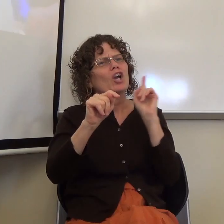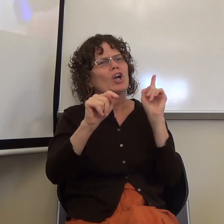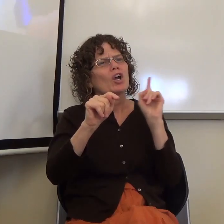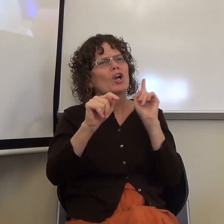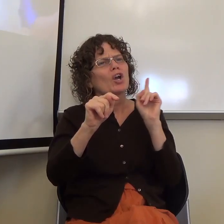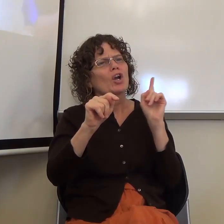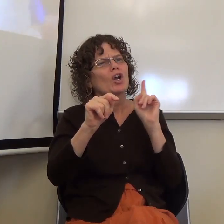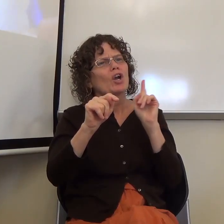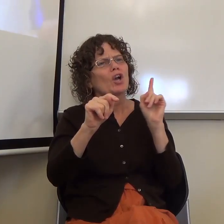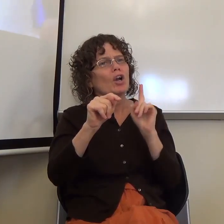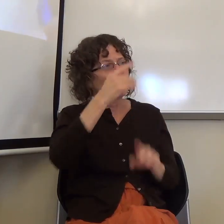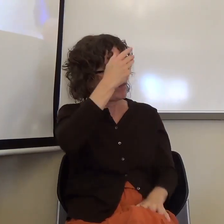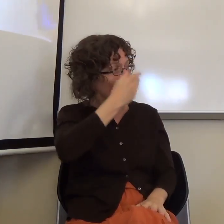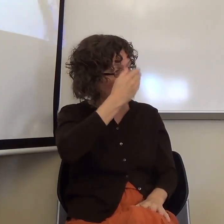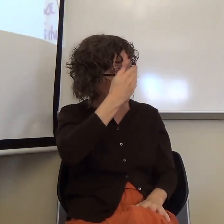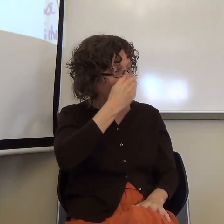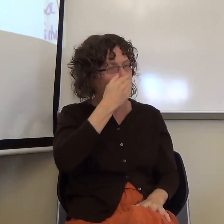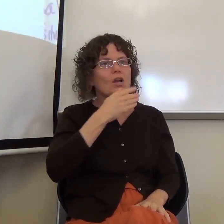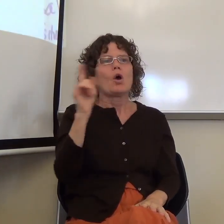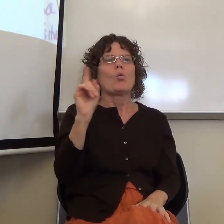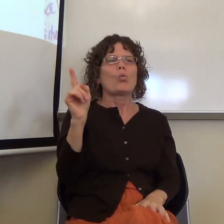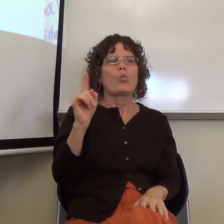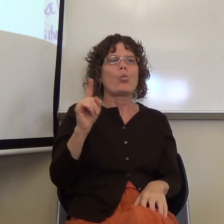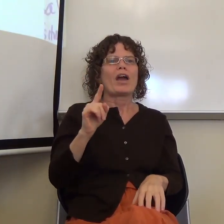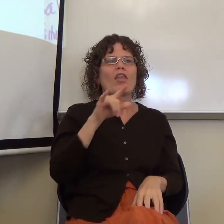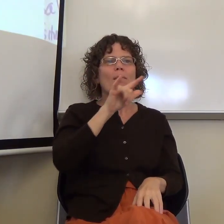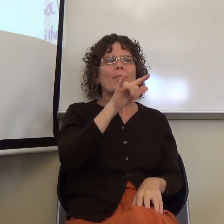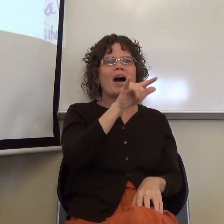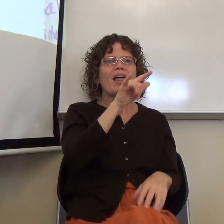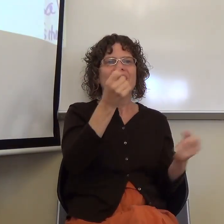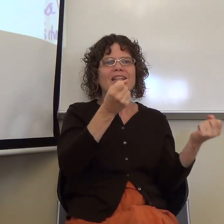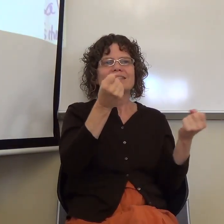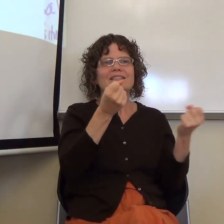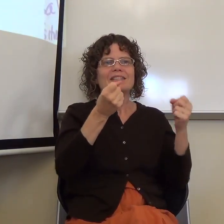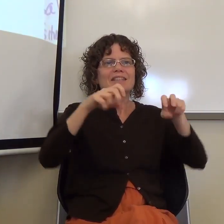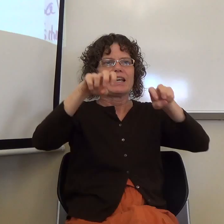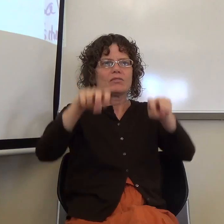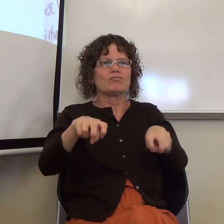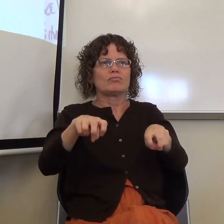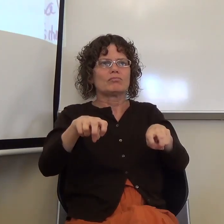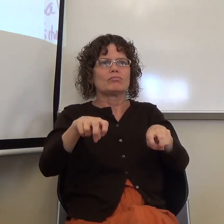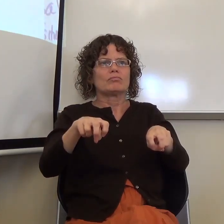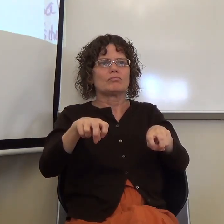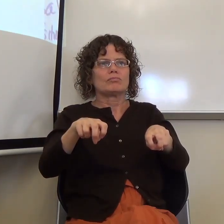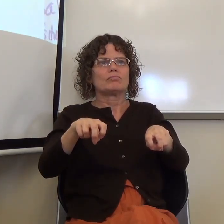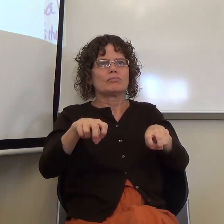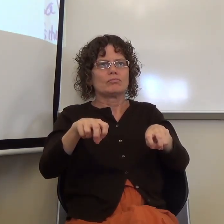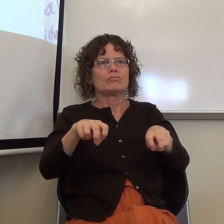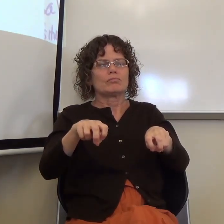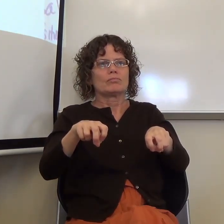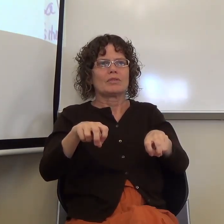The front of the plane. Yeah, that's where the pilots sit, yeah, okay. The fault appeared to be the pilots.